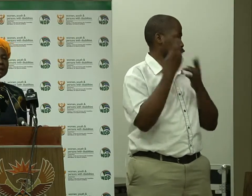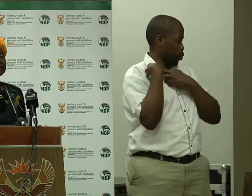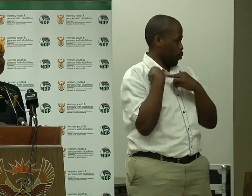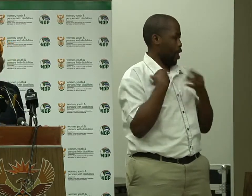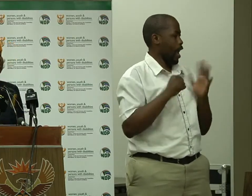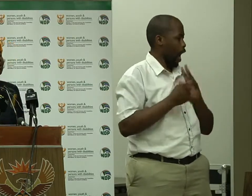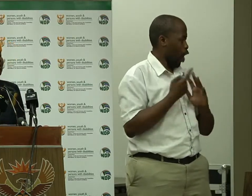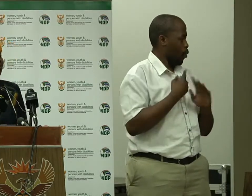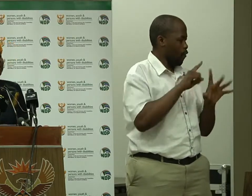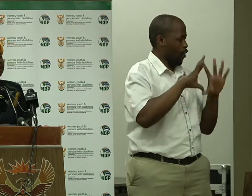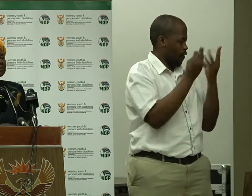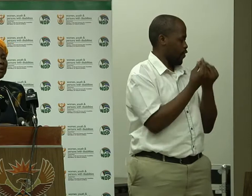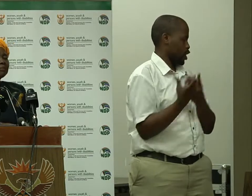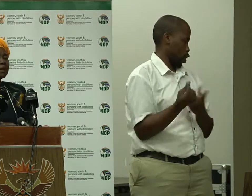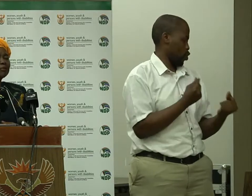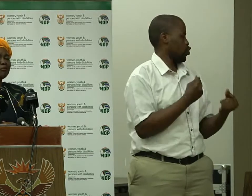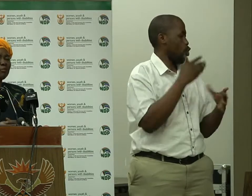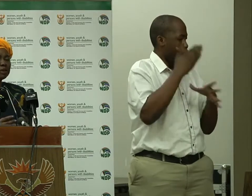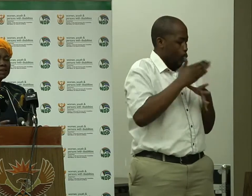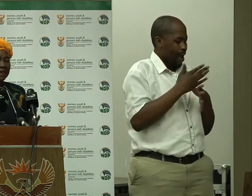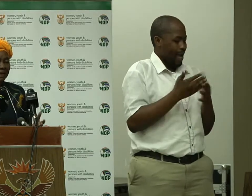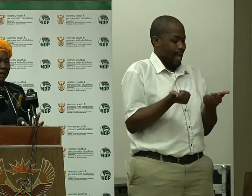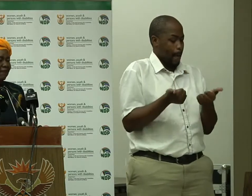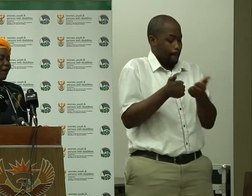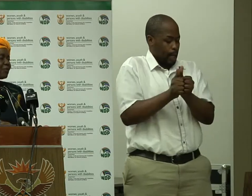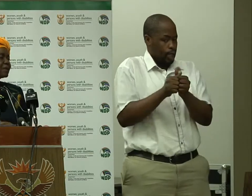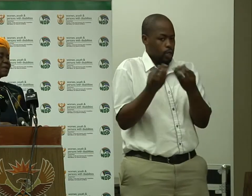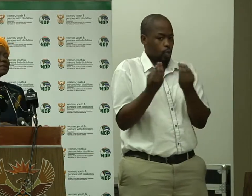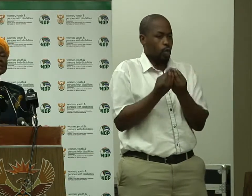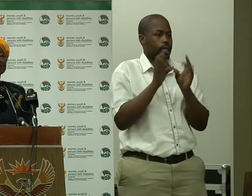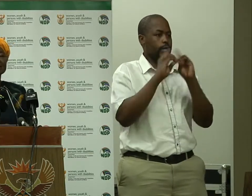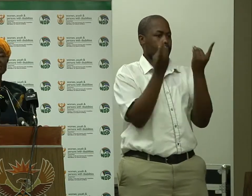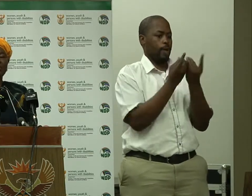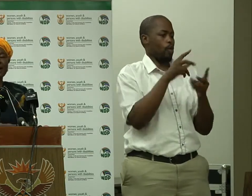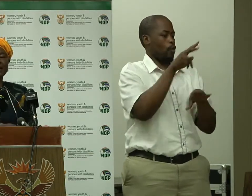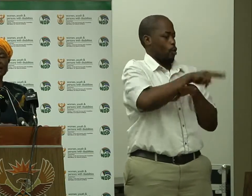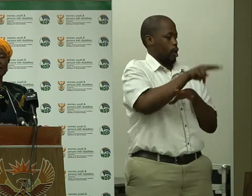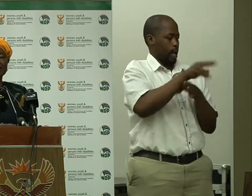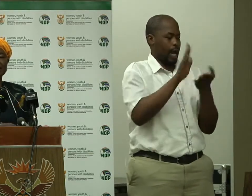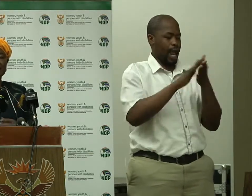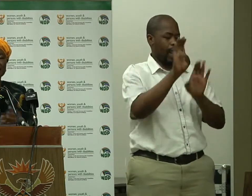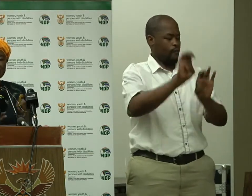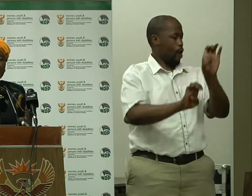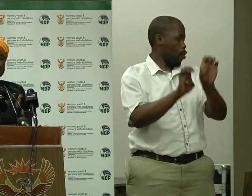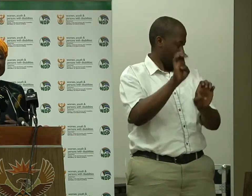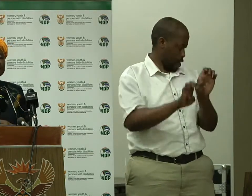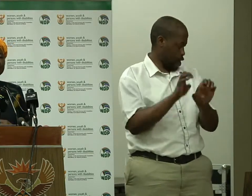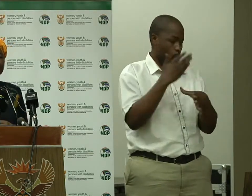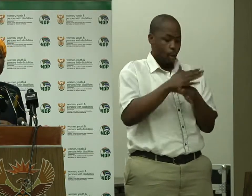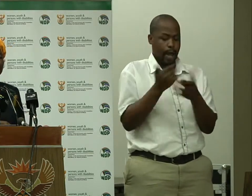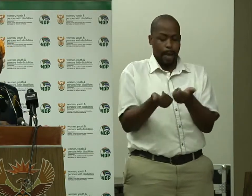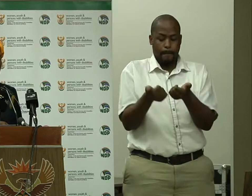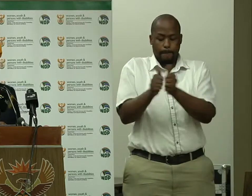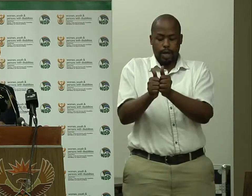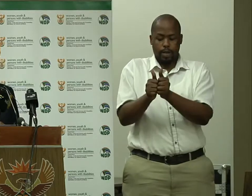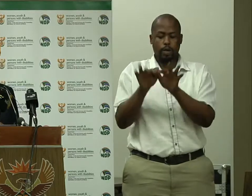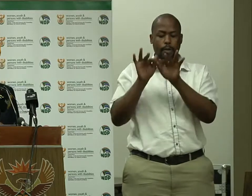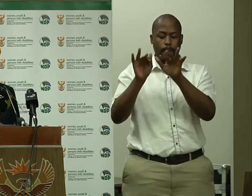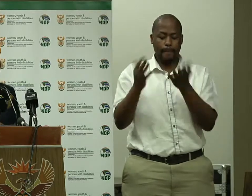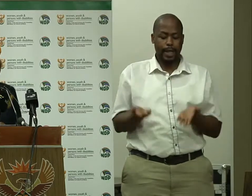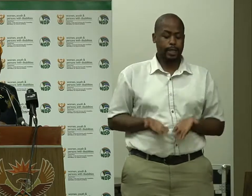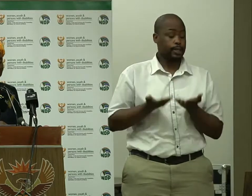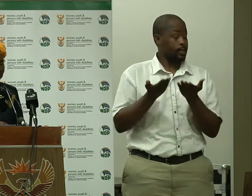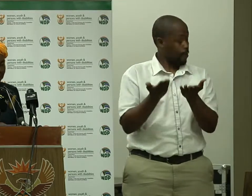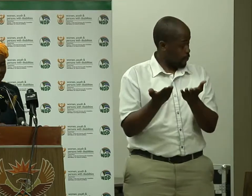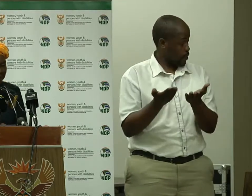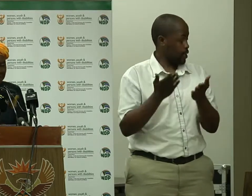in partnership with the Department of Monitoring and Evaluation, working in partnership with Public